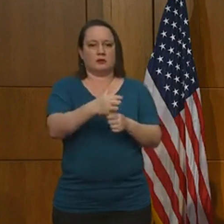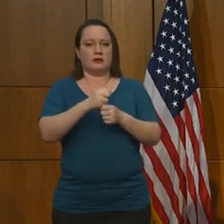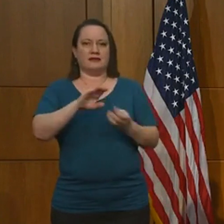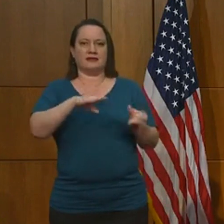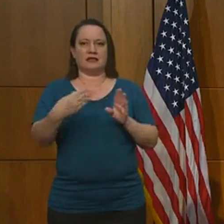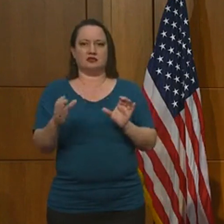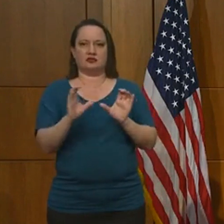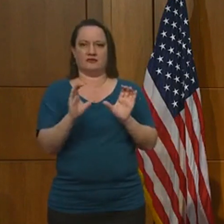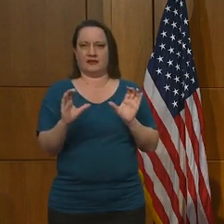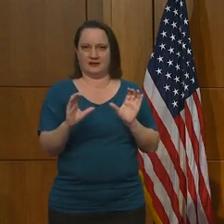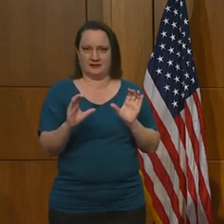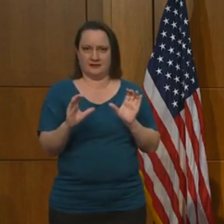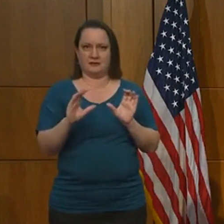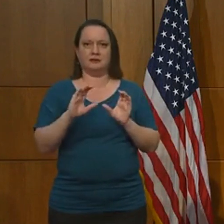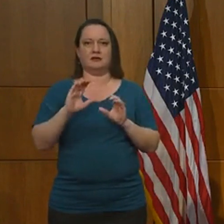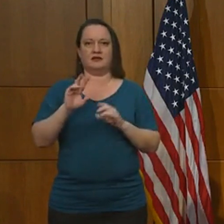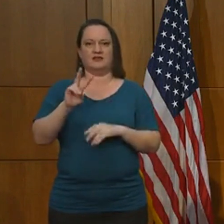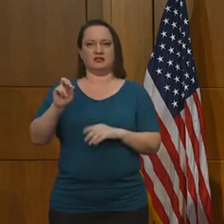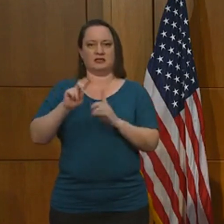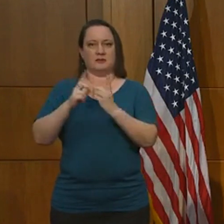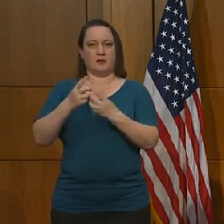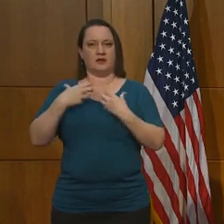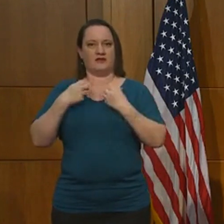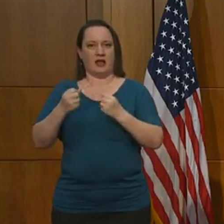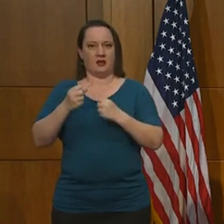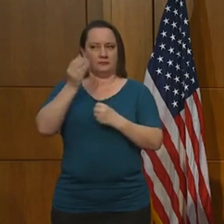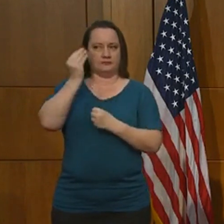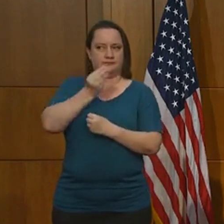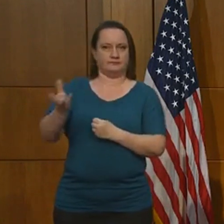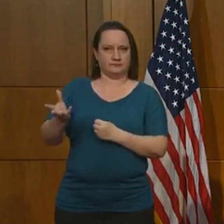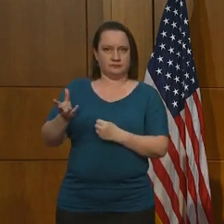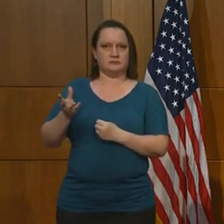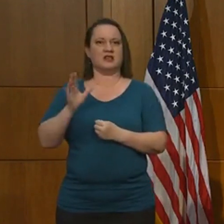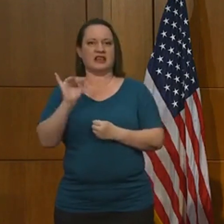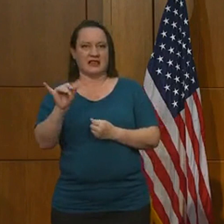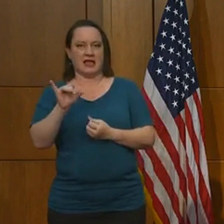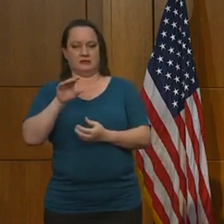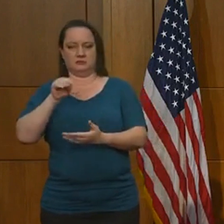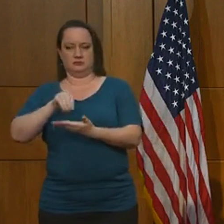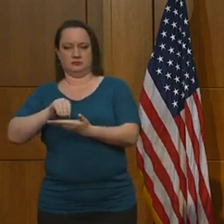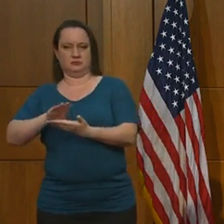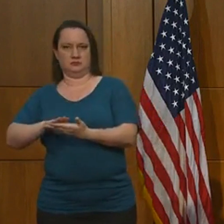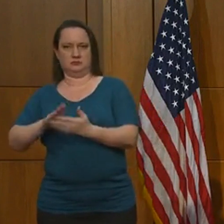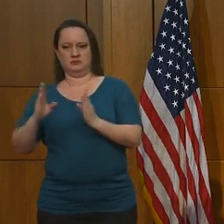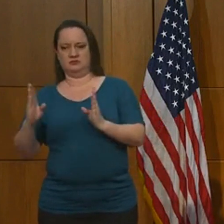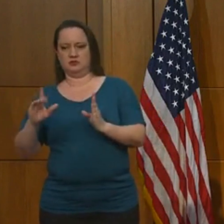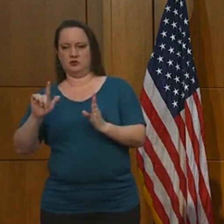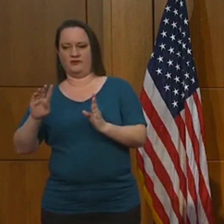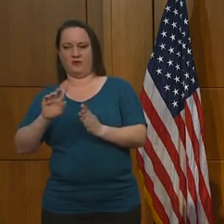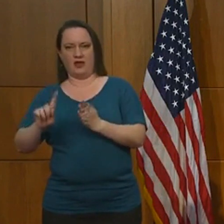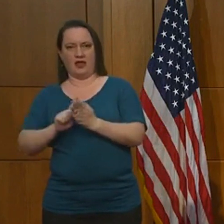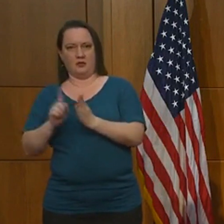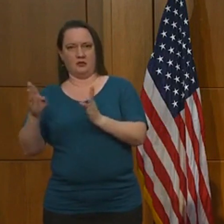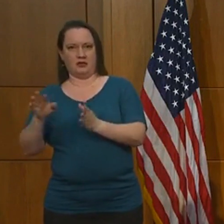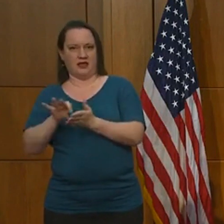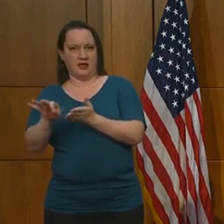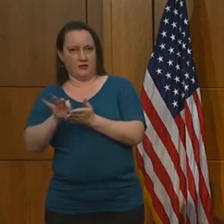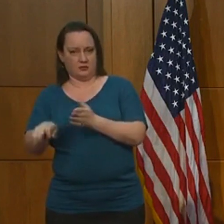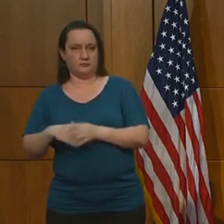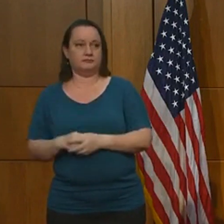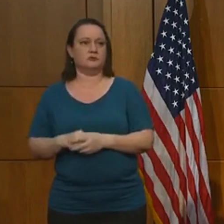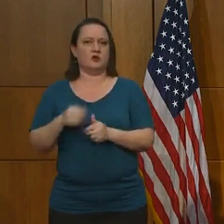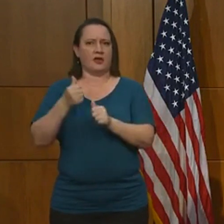is notified. So every death is important in answer to your question, but we're following